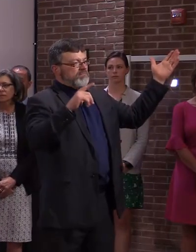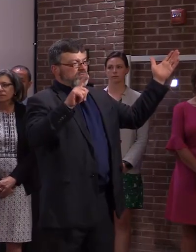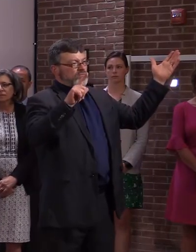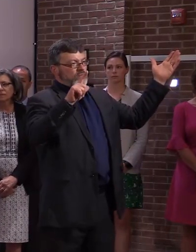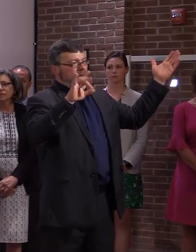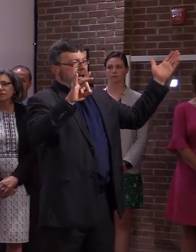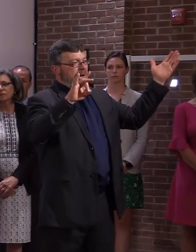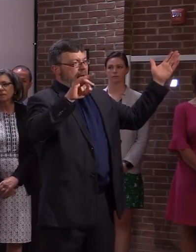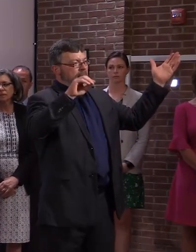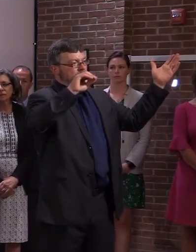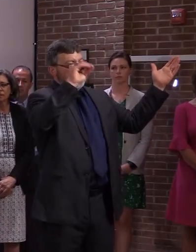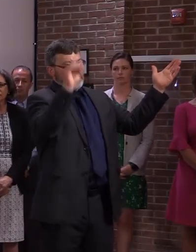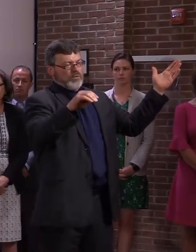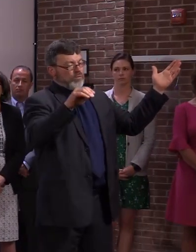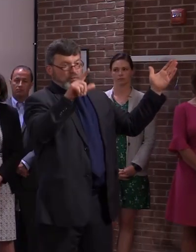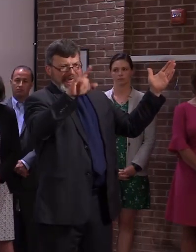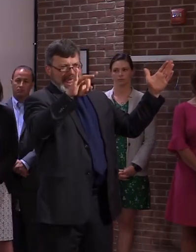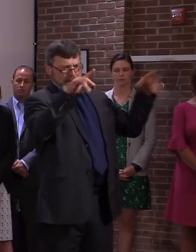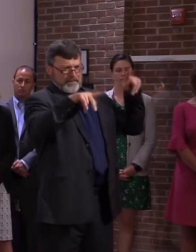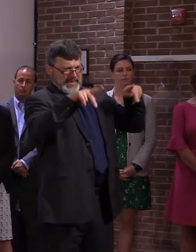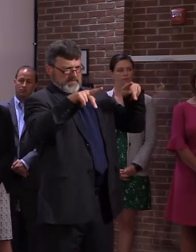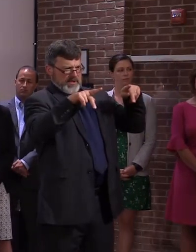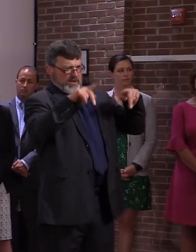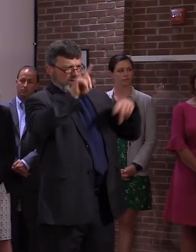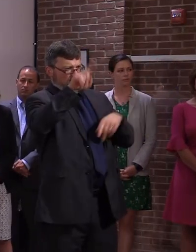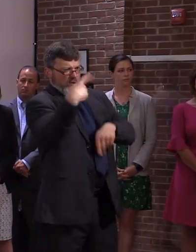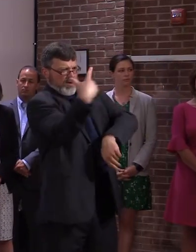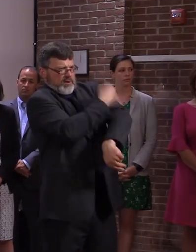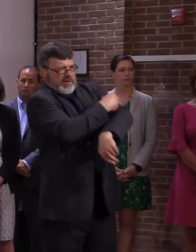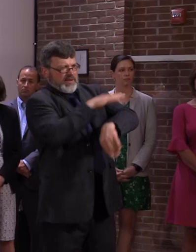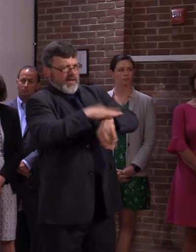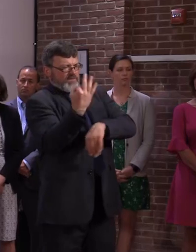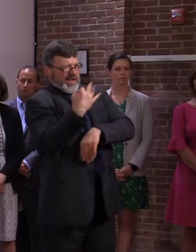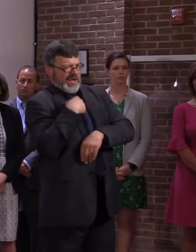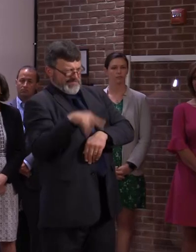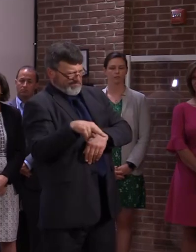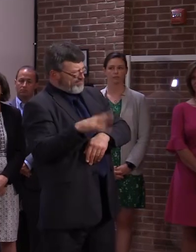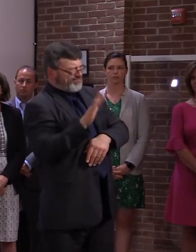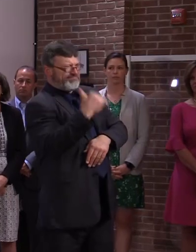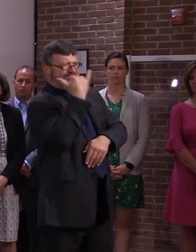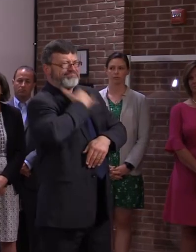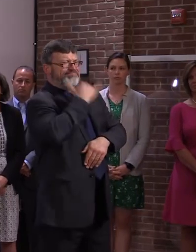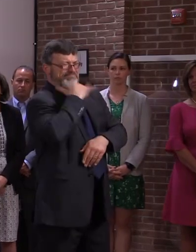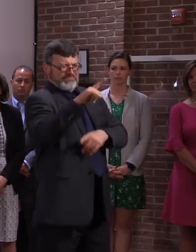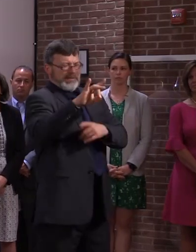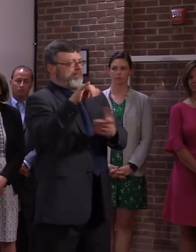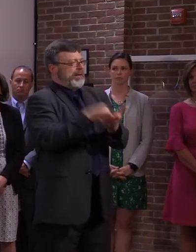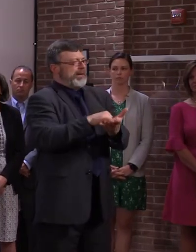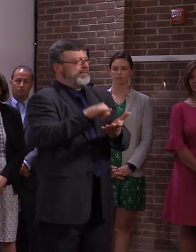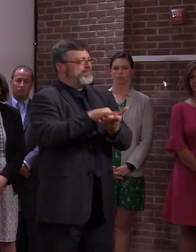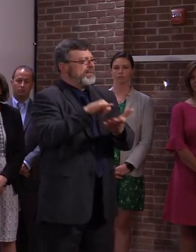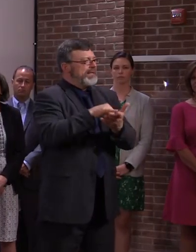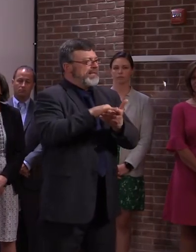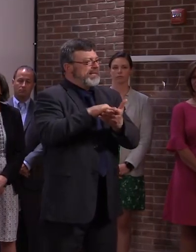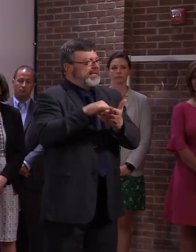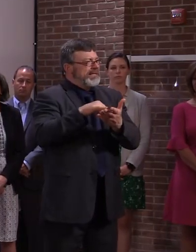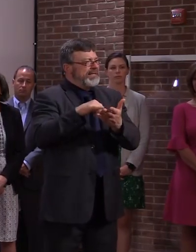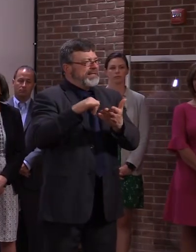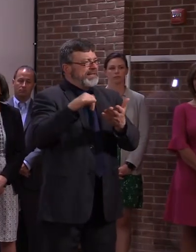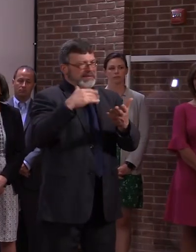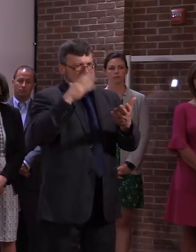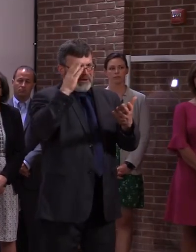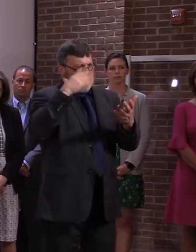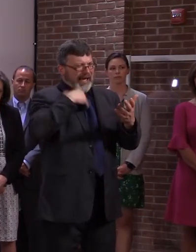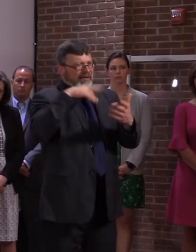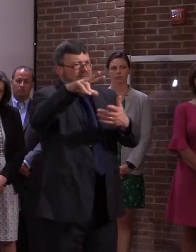Friday, which we knew wasn't correct because we, at one site alone, we had that amount. So we knew